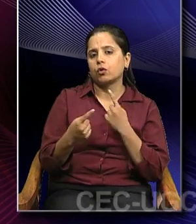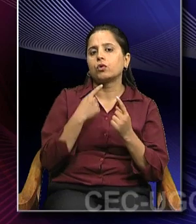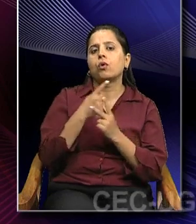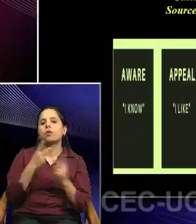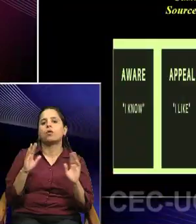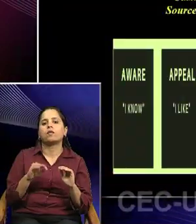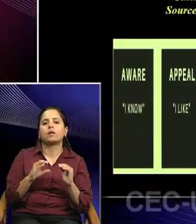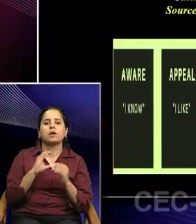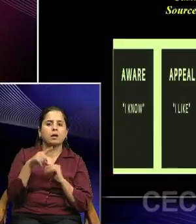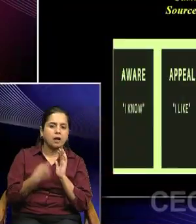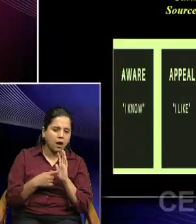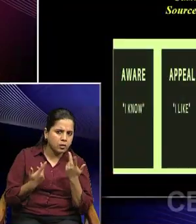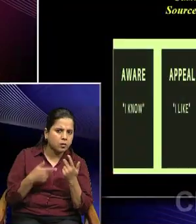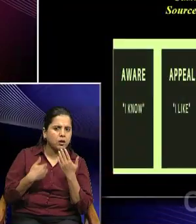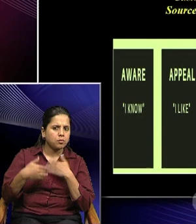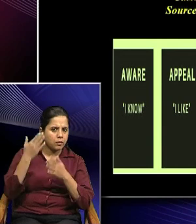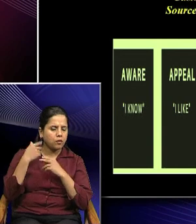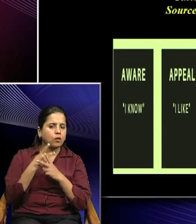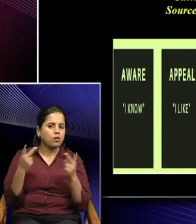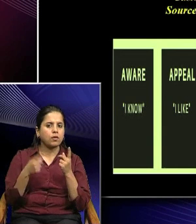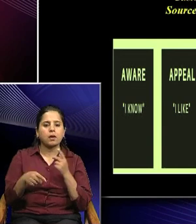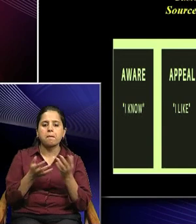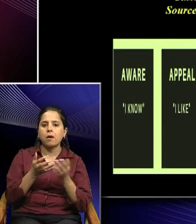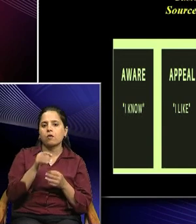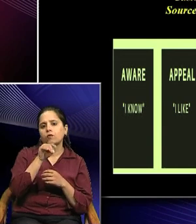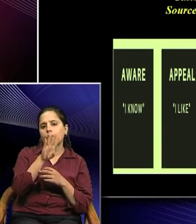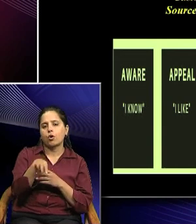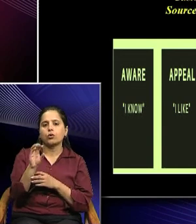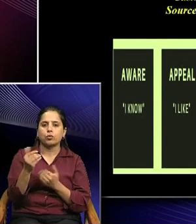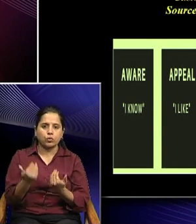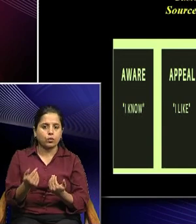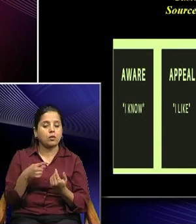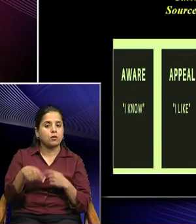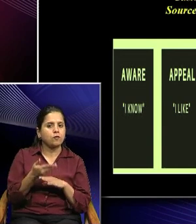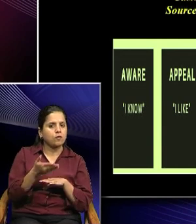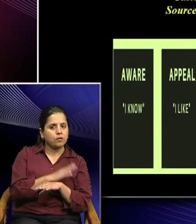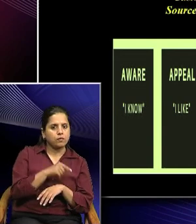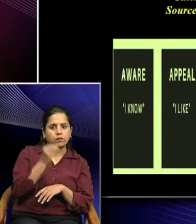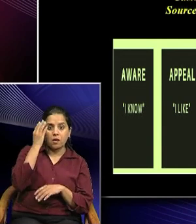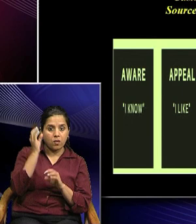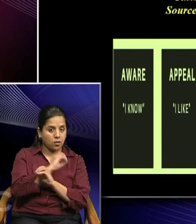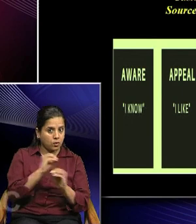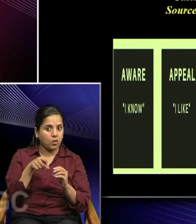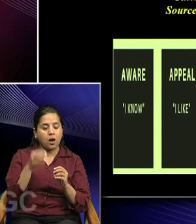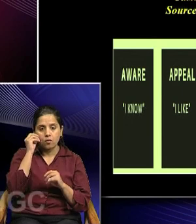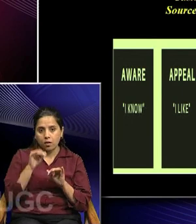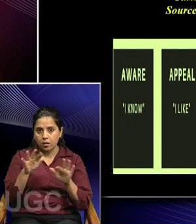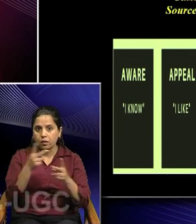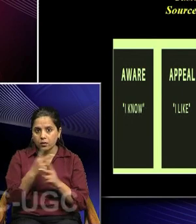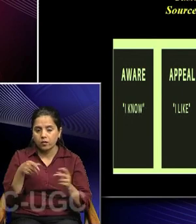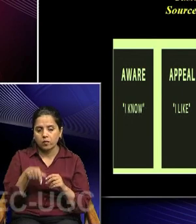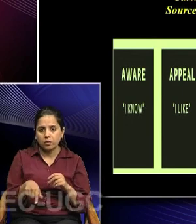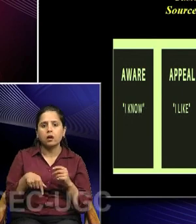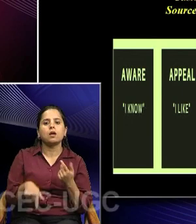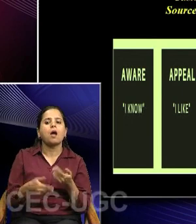about the customer's path stages, that in marketing 4.0, from unawareness to awareness, then there is a stage